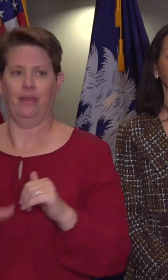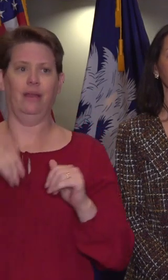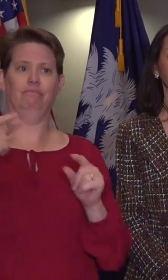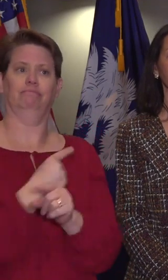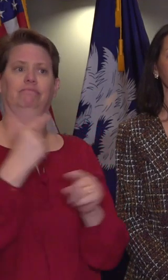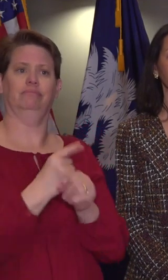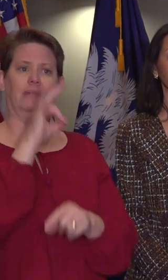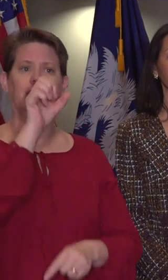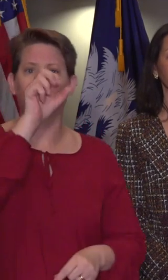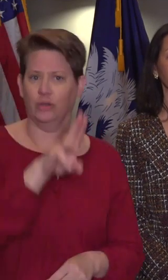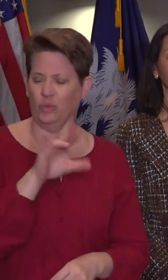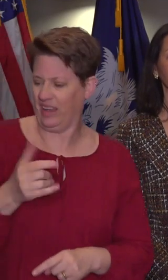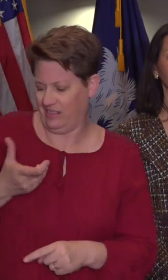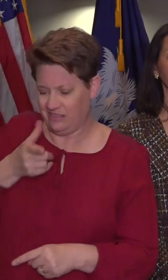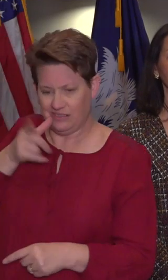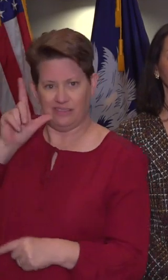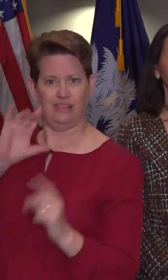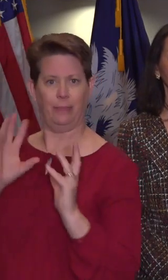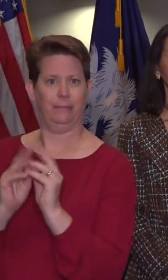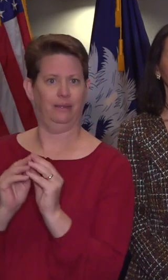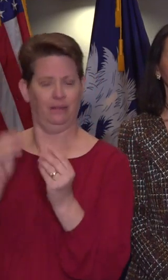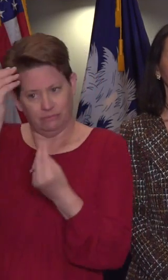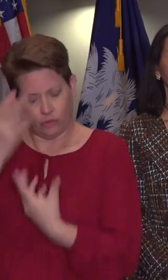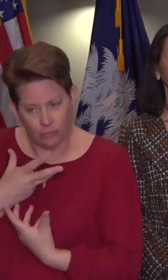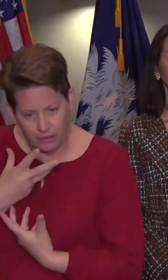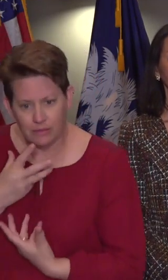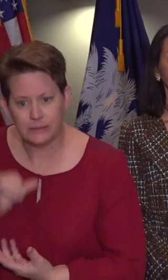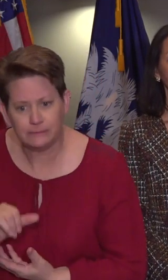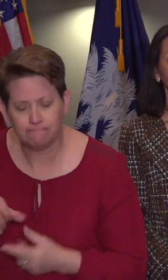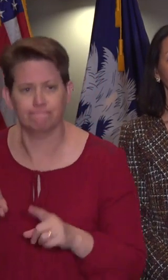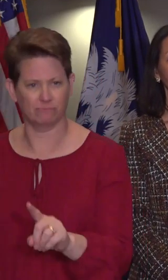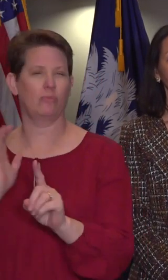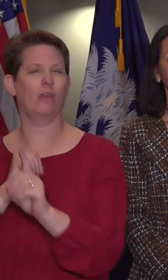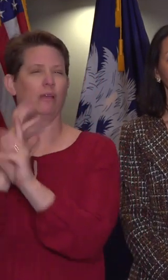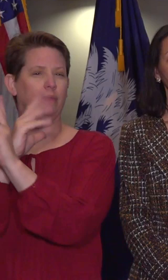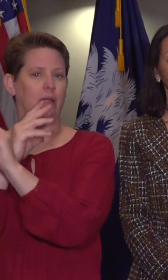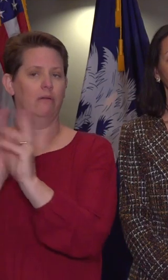in the meeting we had earlier, the video conference.